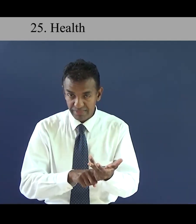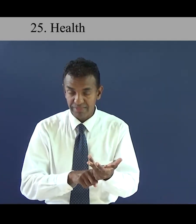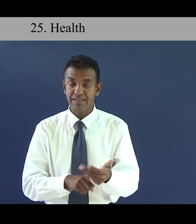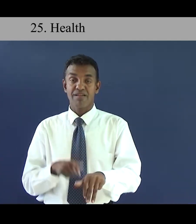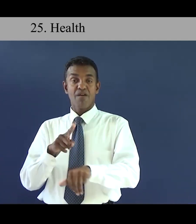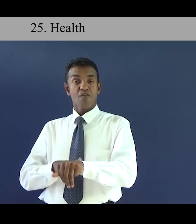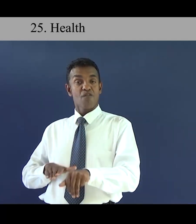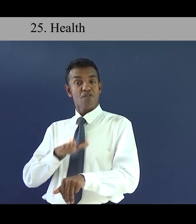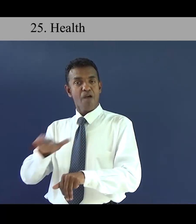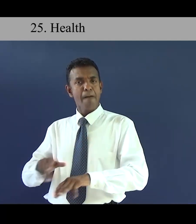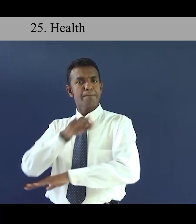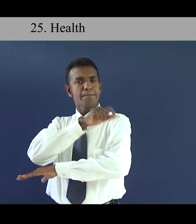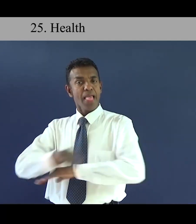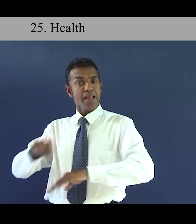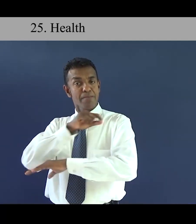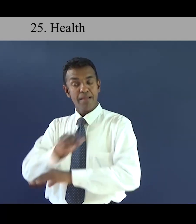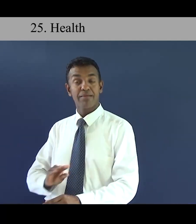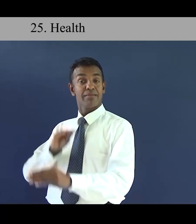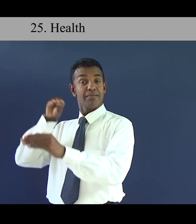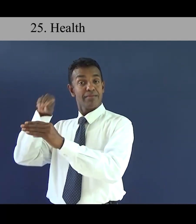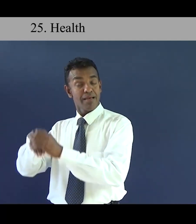services, including family planning.